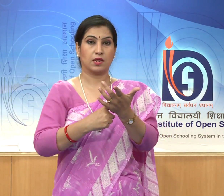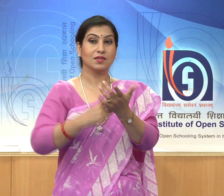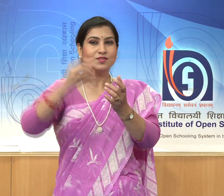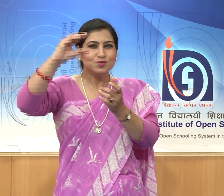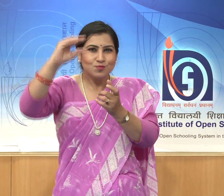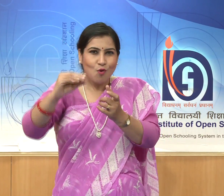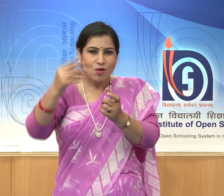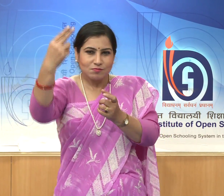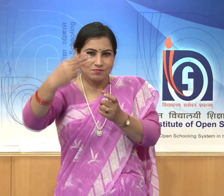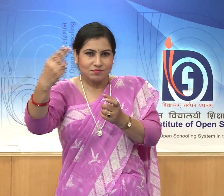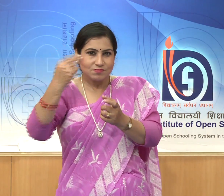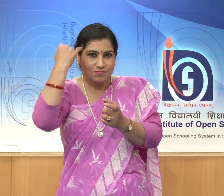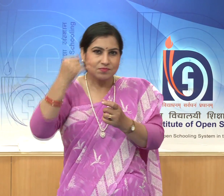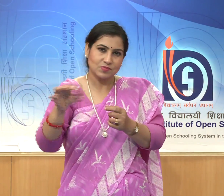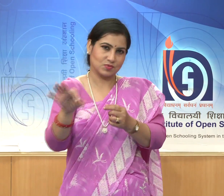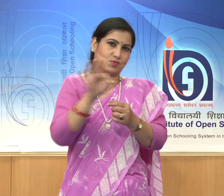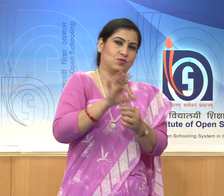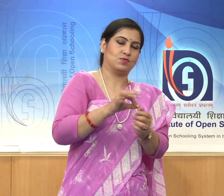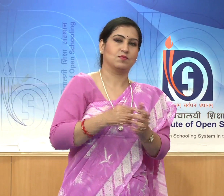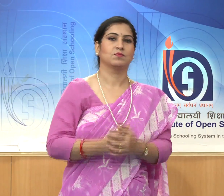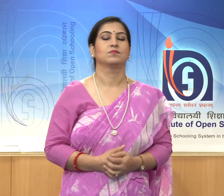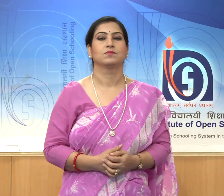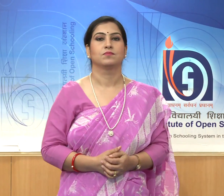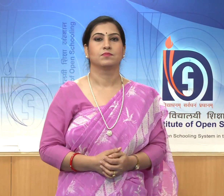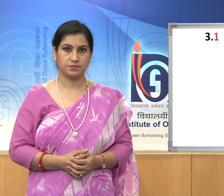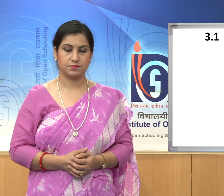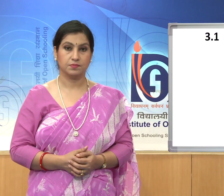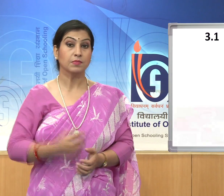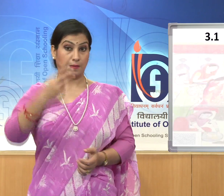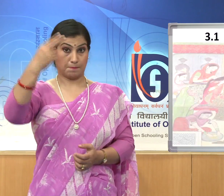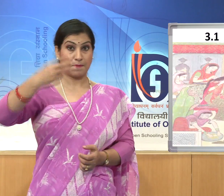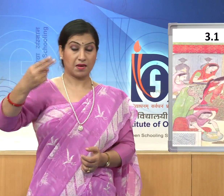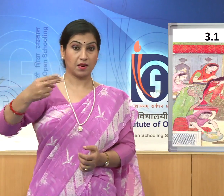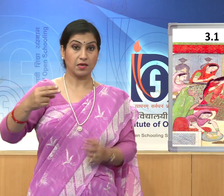miniature style of painting. The painting is titled